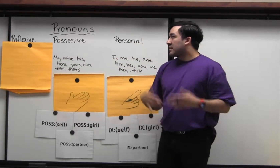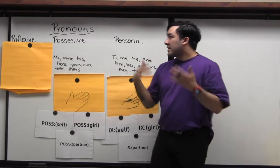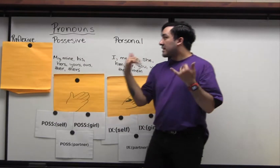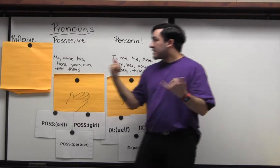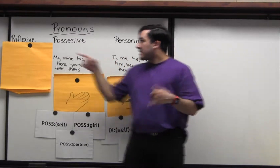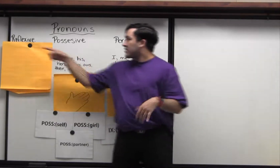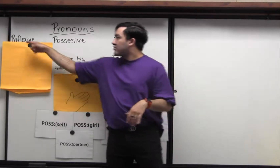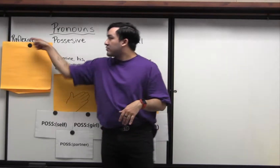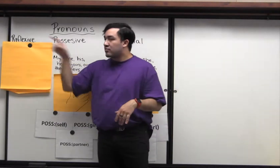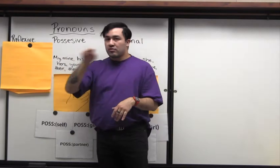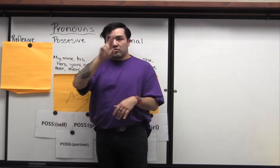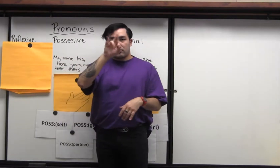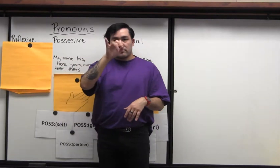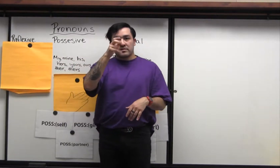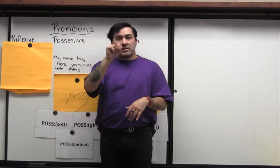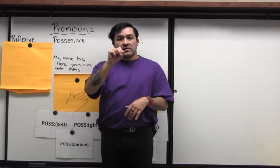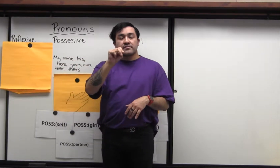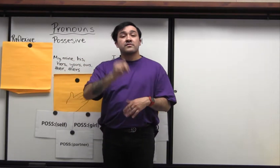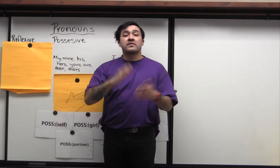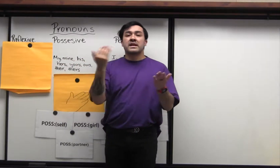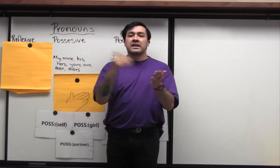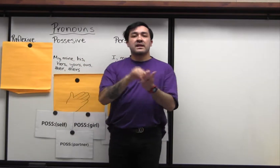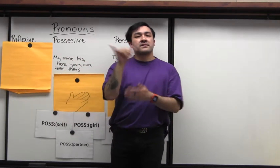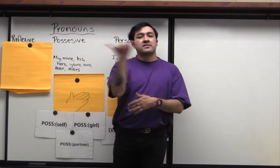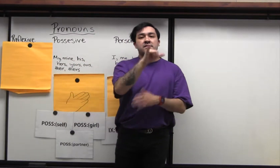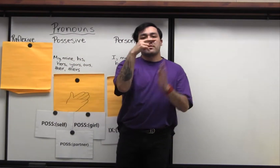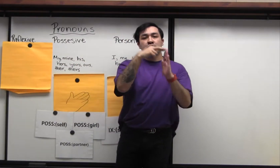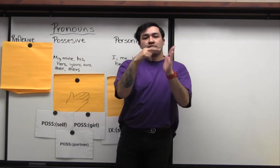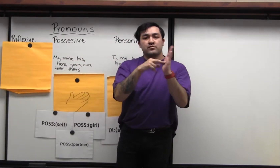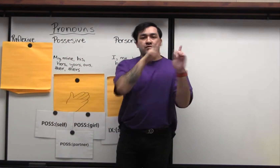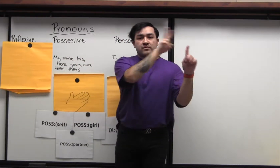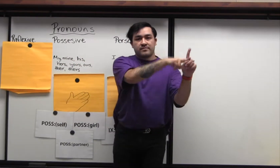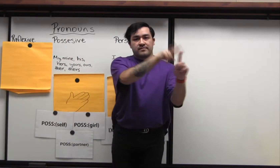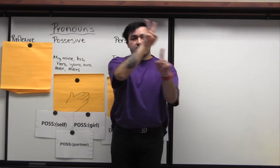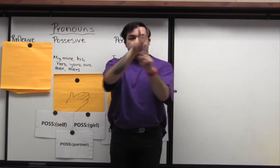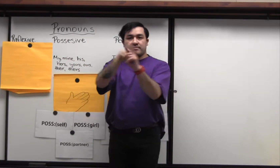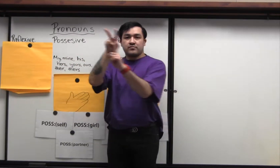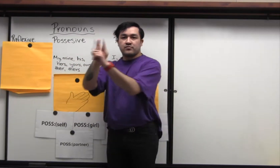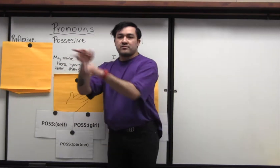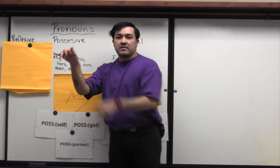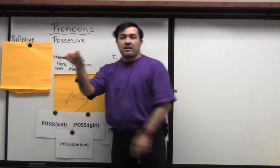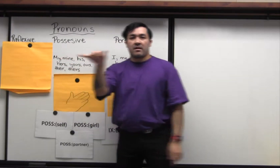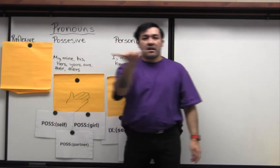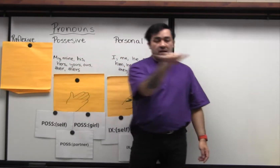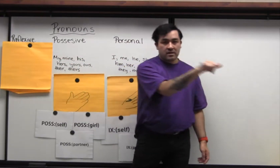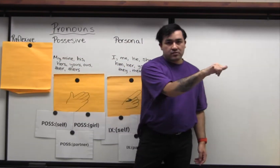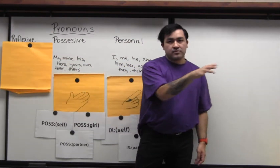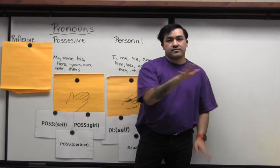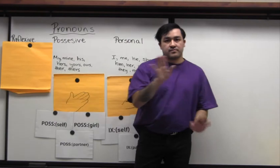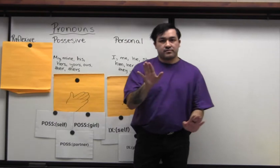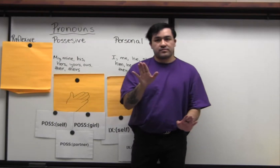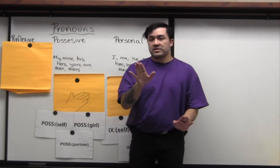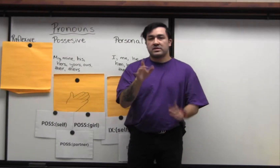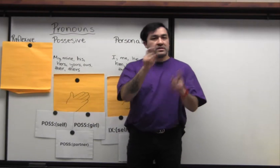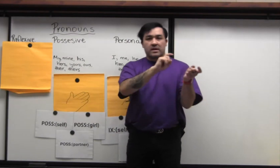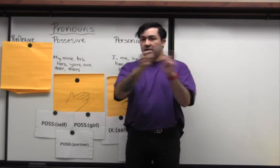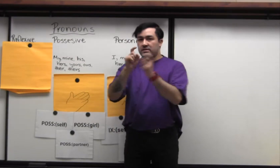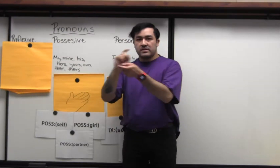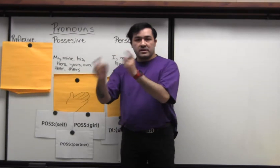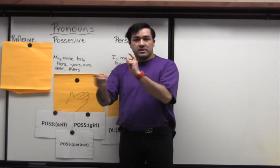hers, yours, theirs, using the open B hand shape. And so finally, we're talking about the reflexive pronouns. And so the same rules are going to apply.